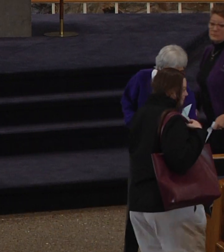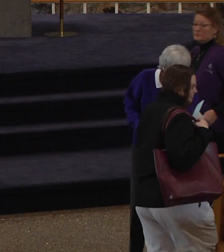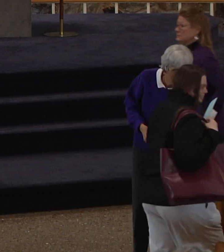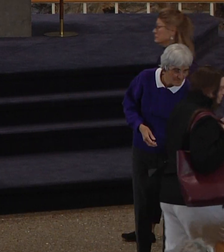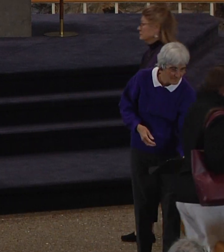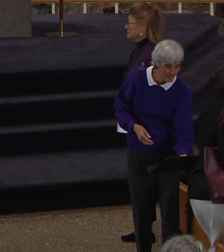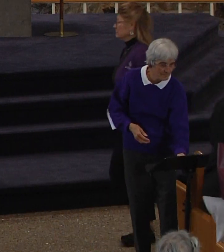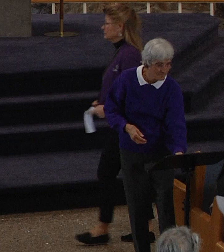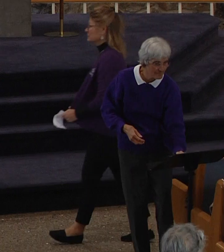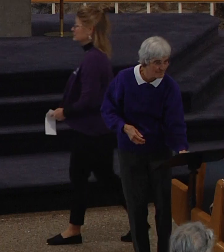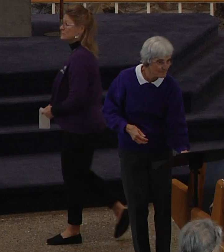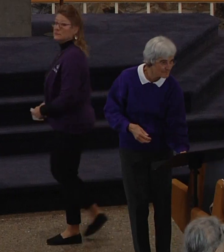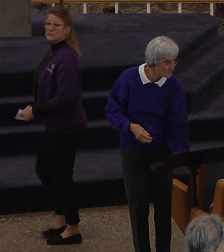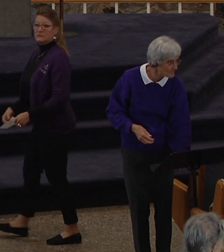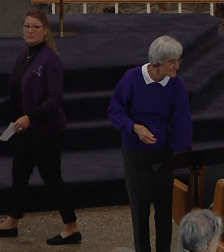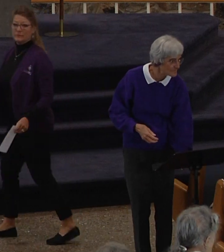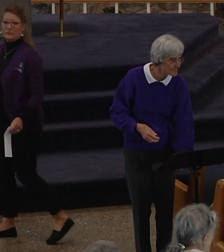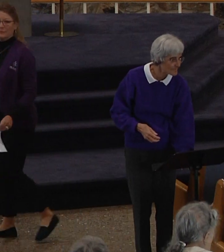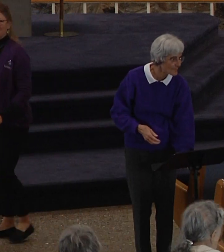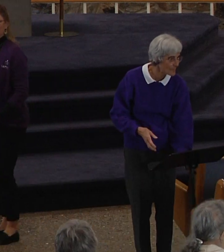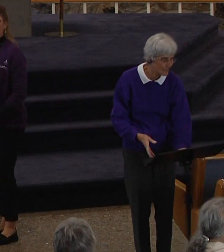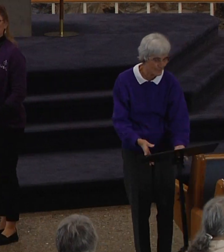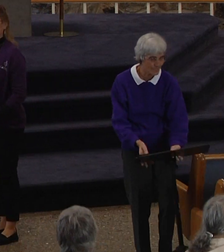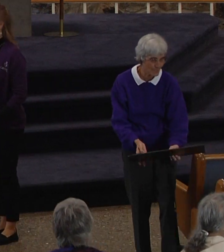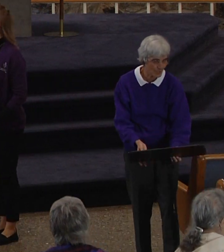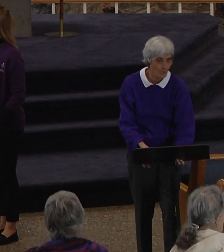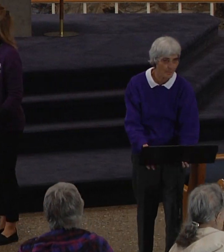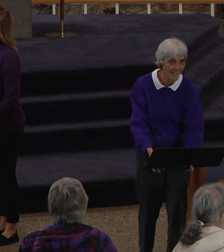the blue one, Brecken.